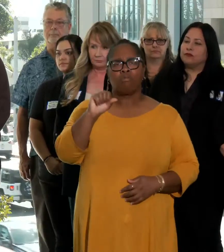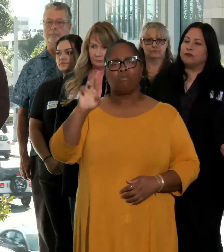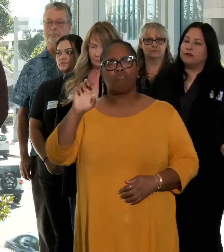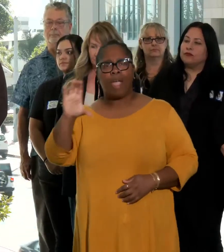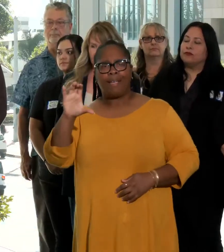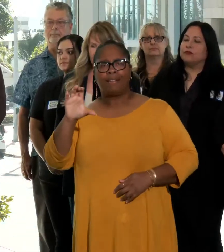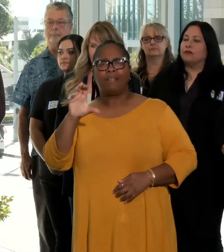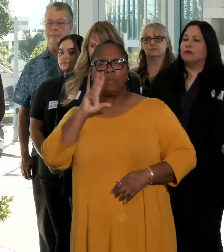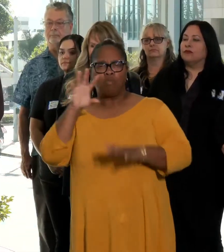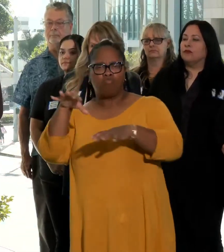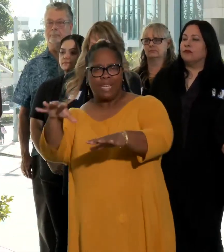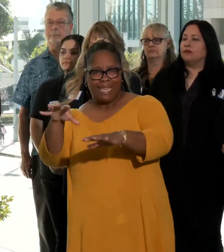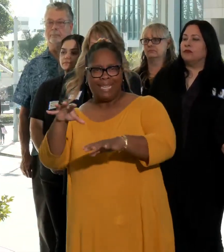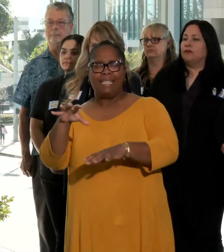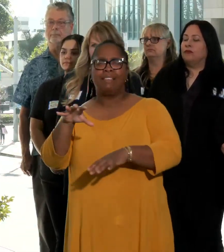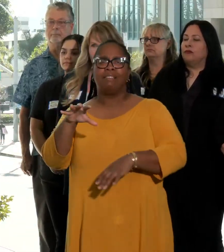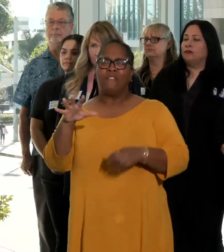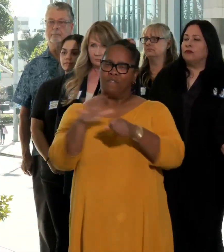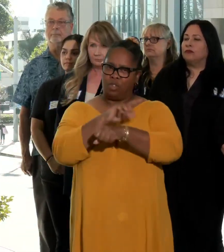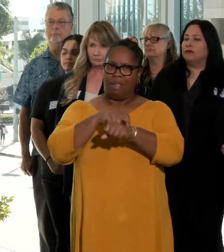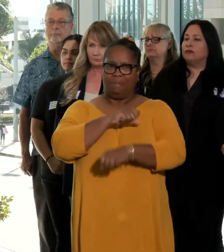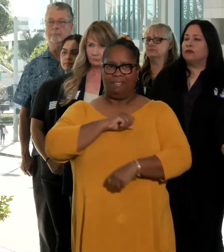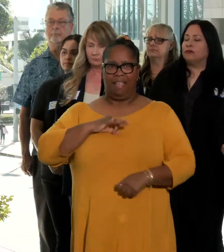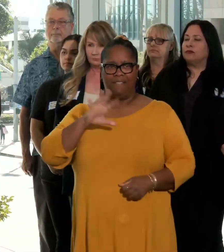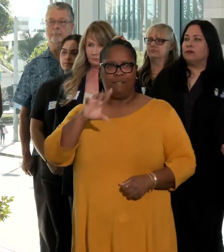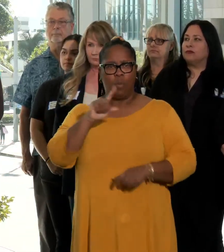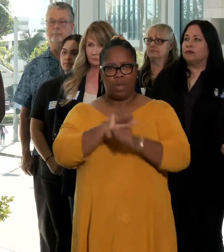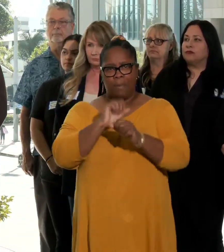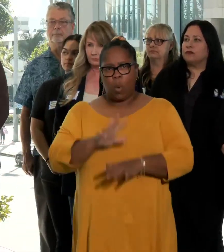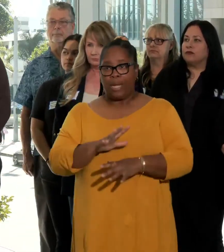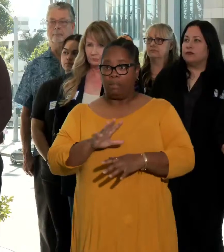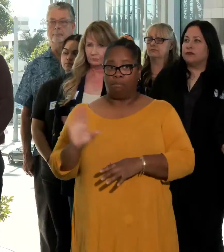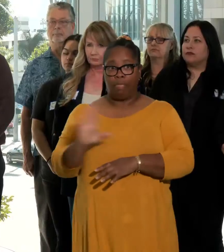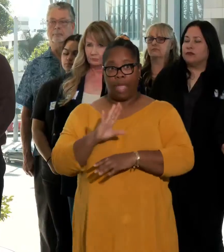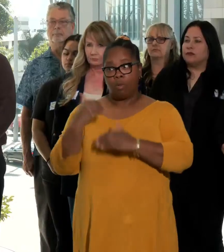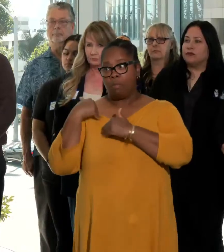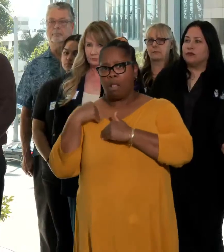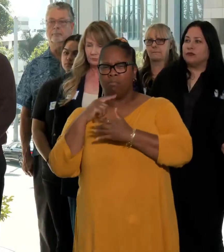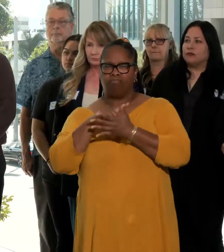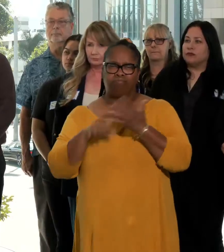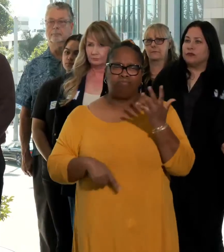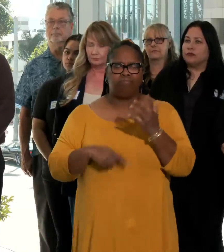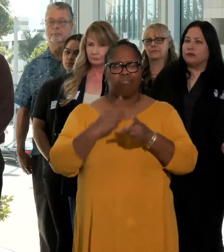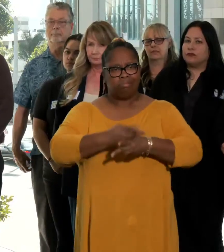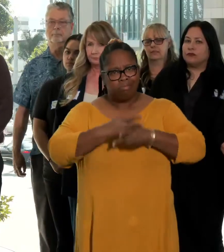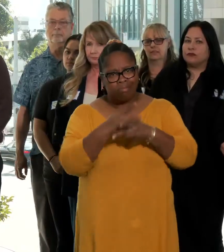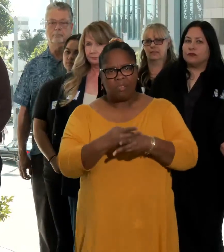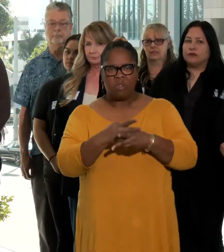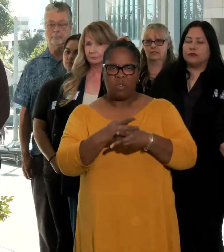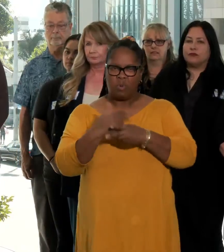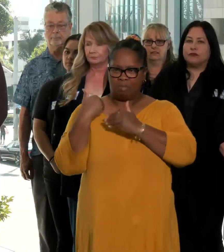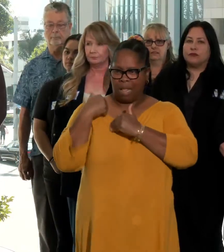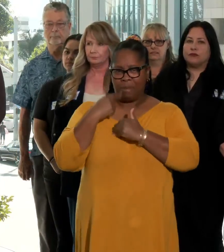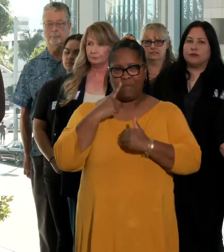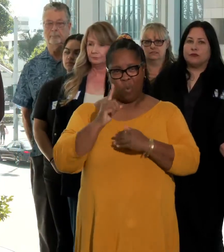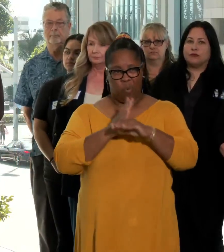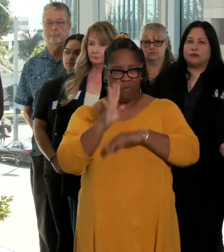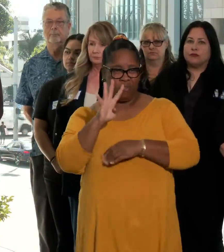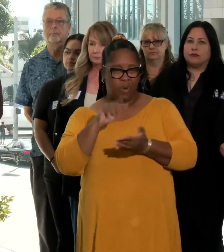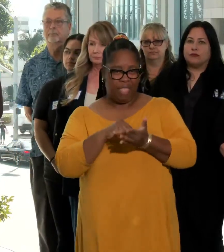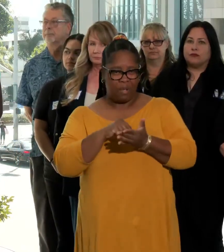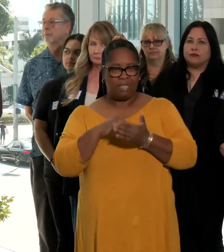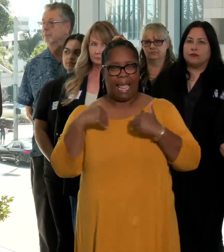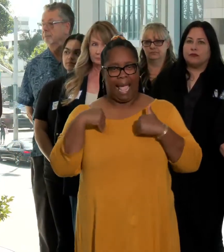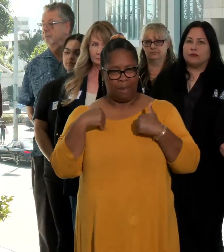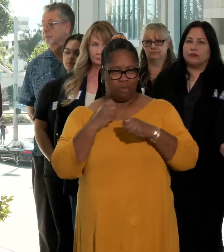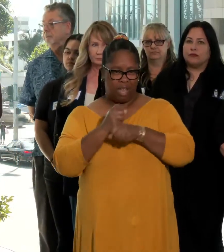has a full-time staff of 51 employees, and they do a number of things. They oversee the care and responsibility of about 4,000 animals